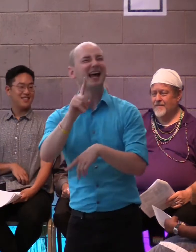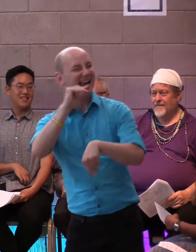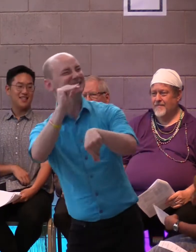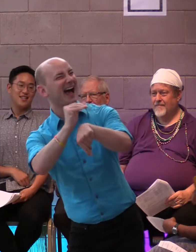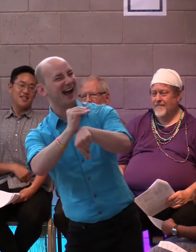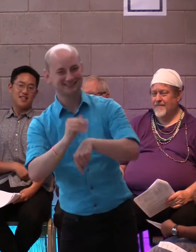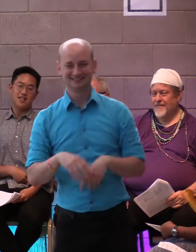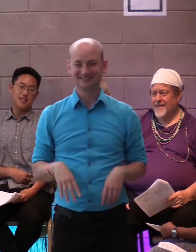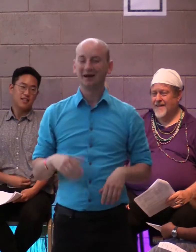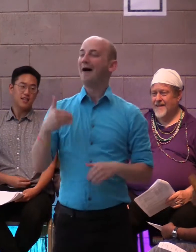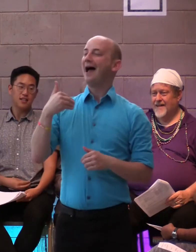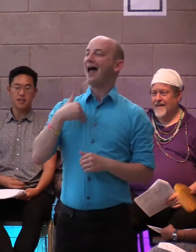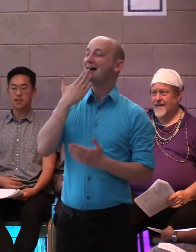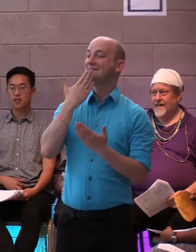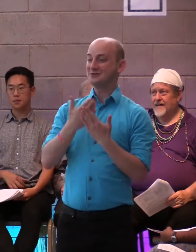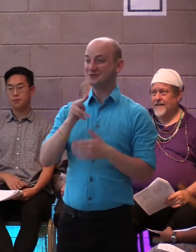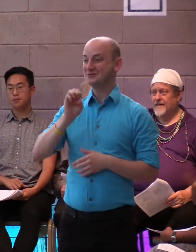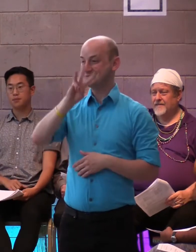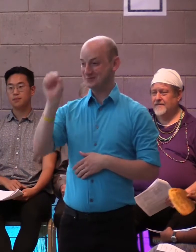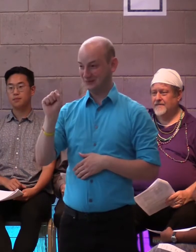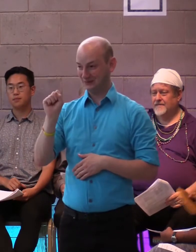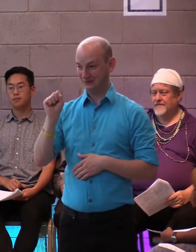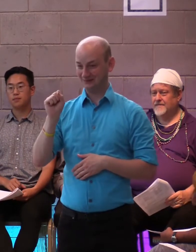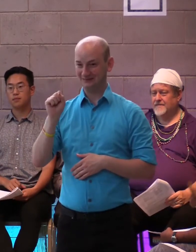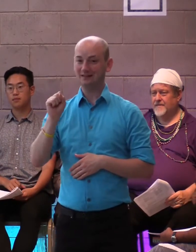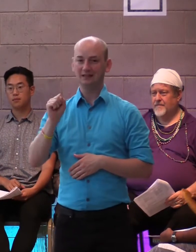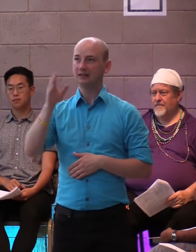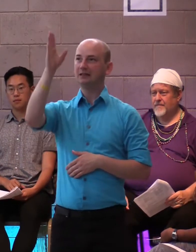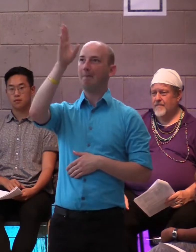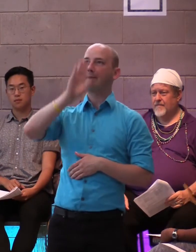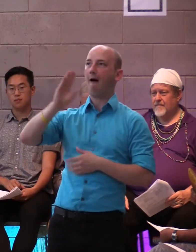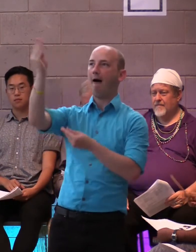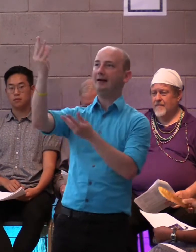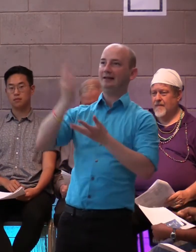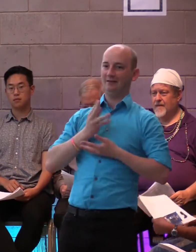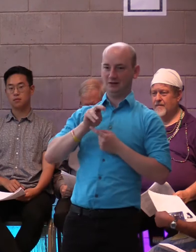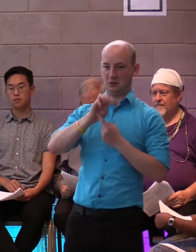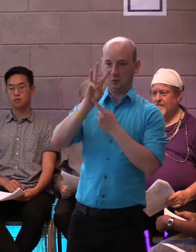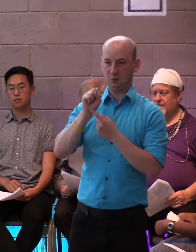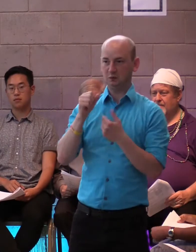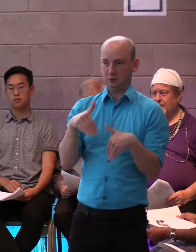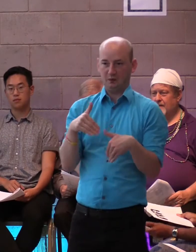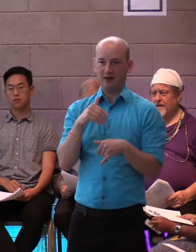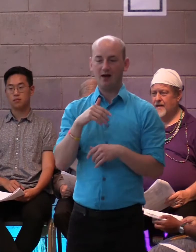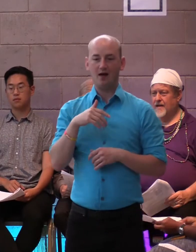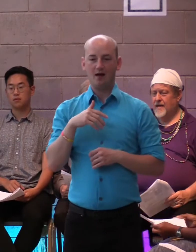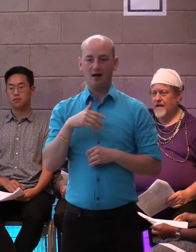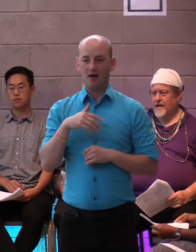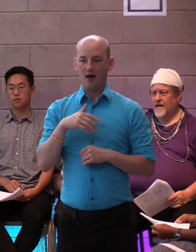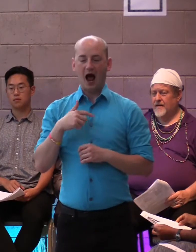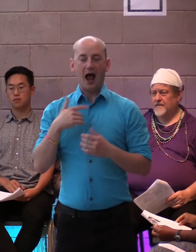I got this news that, this God-given news that I don't know if it's morning or afternoon. I